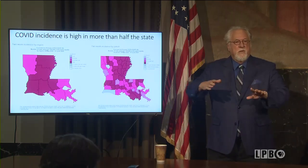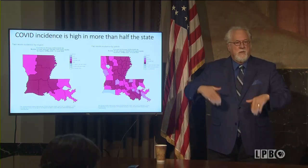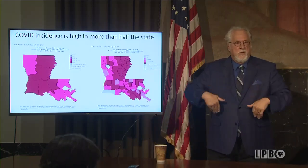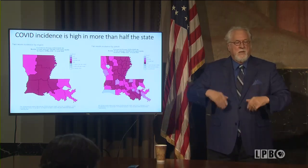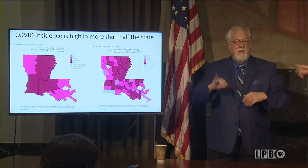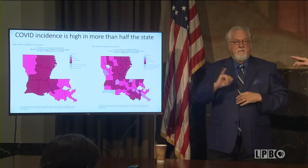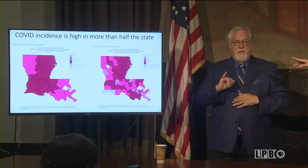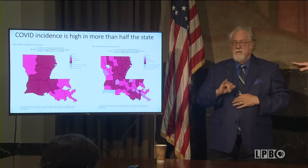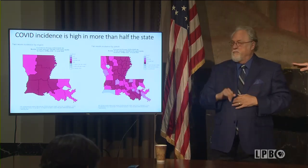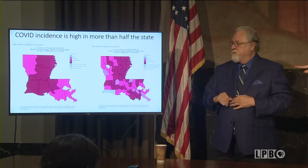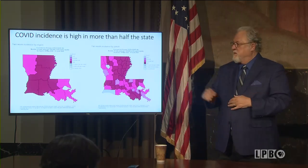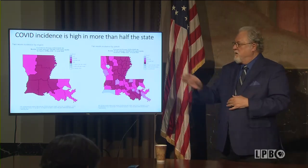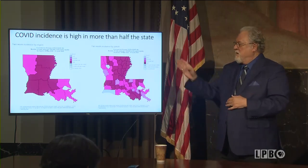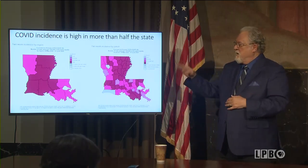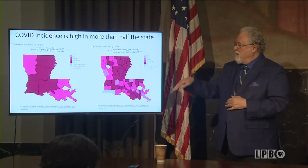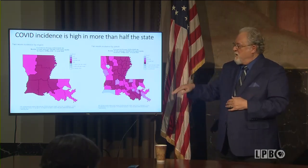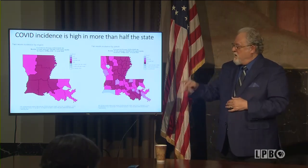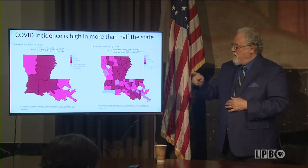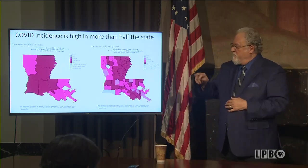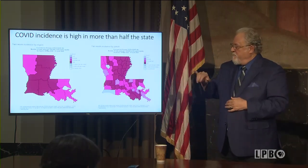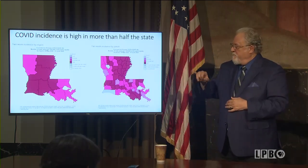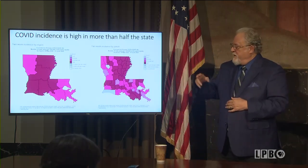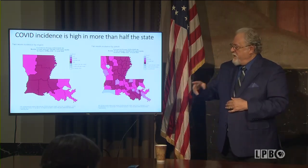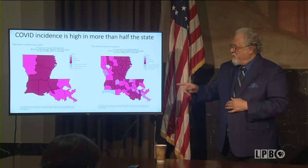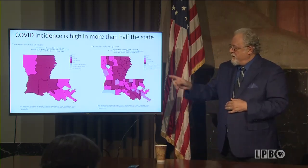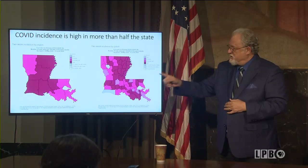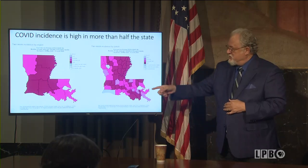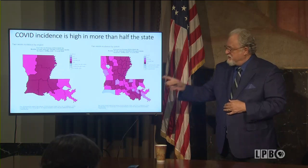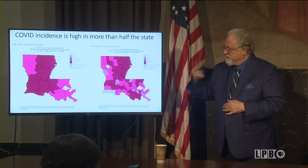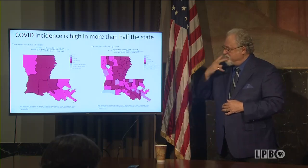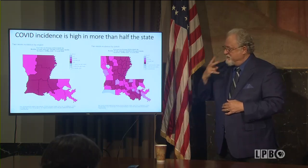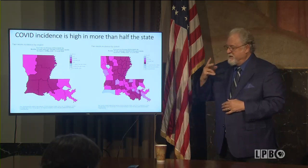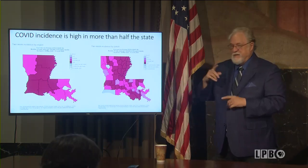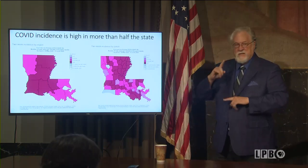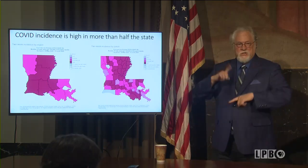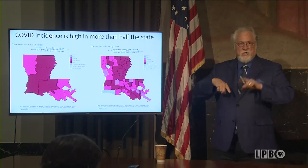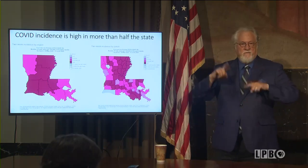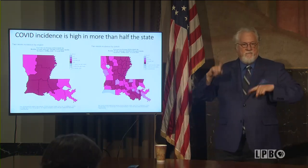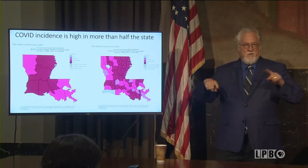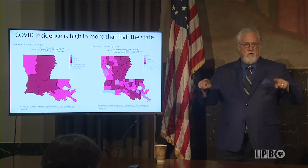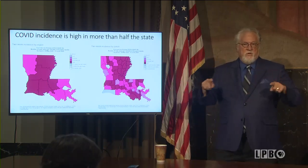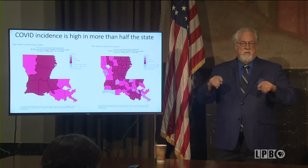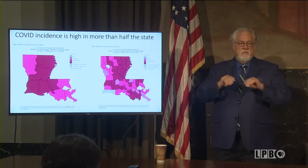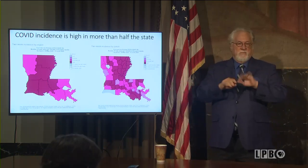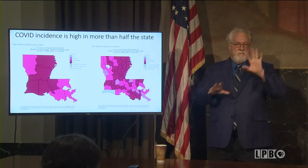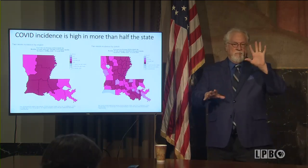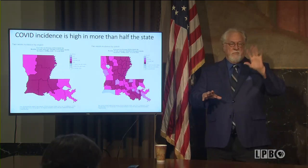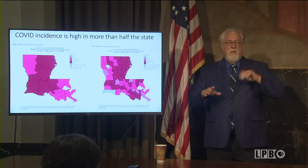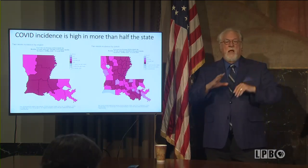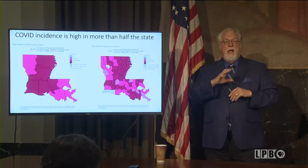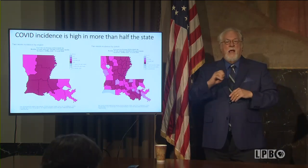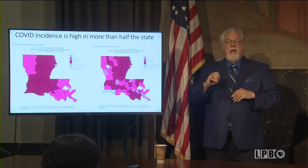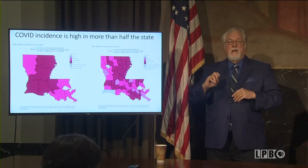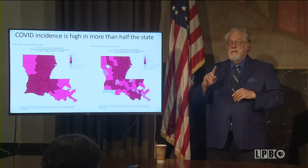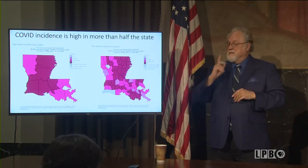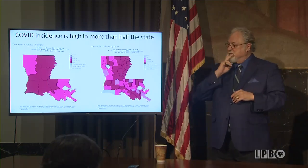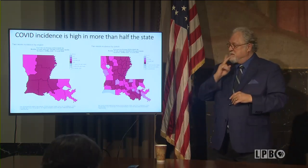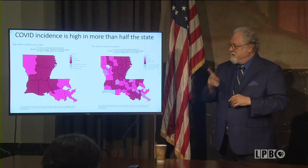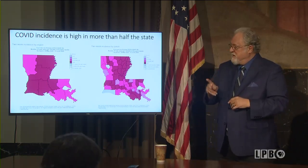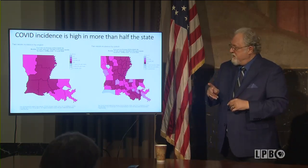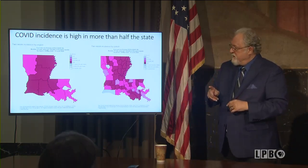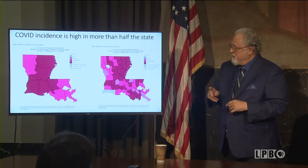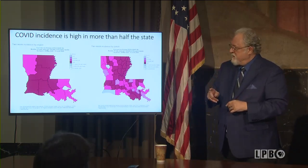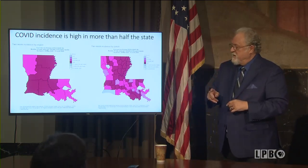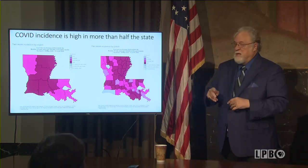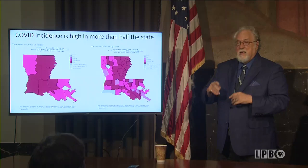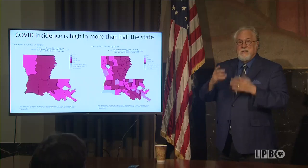been infected. And when we look down to the parish level, you can see that it's pretty diffusely spread where we're seeing